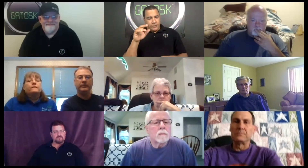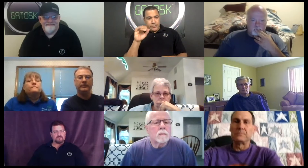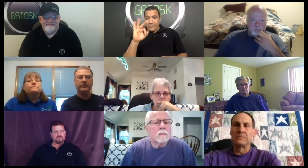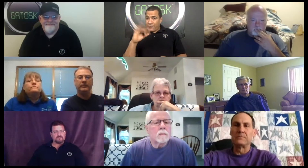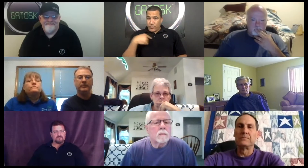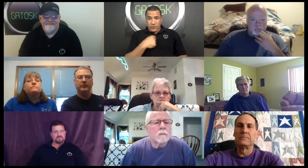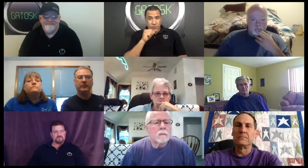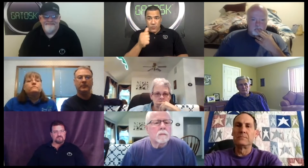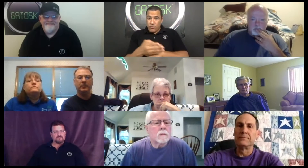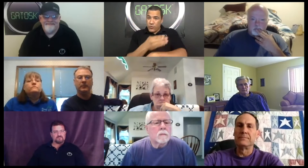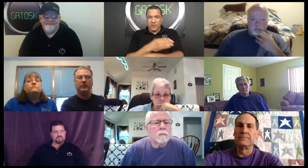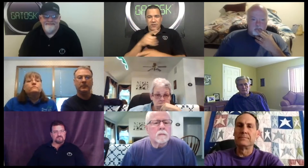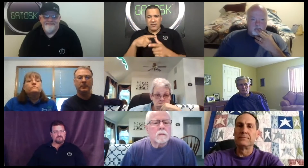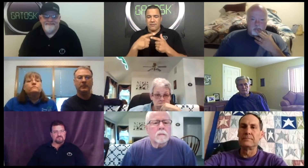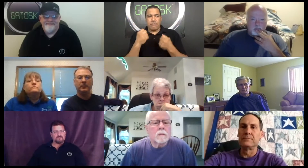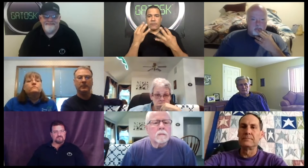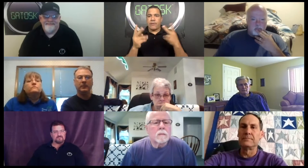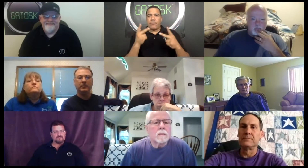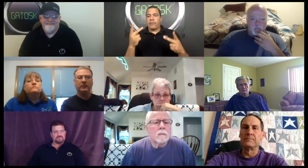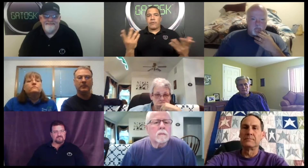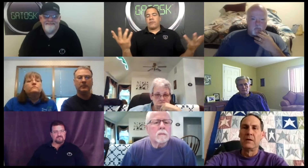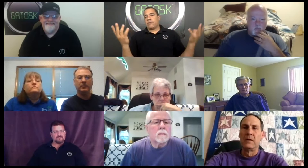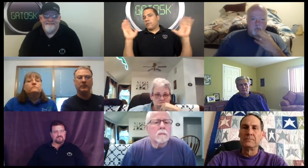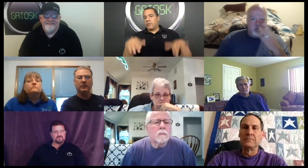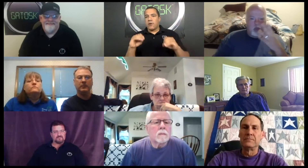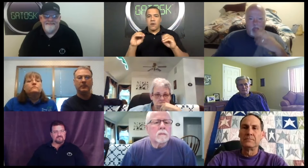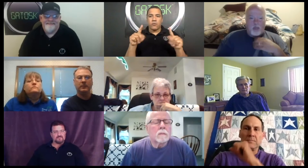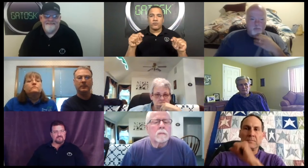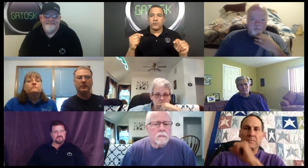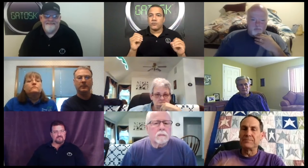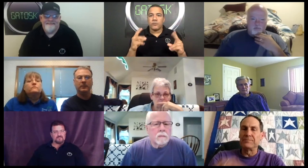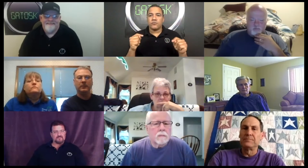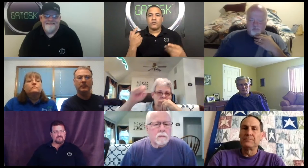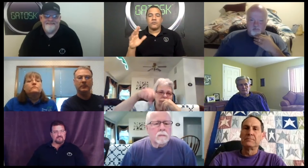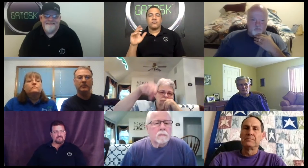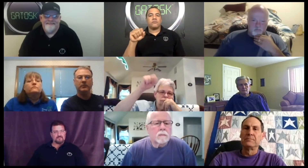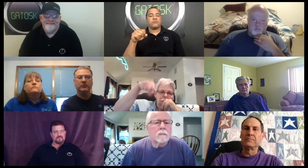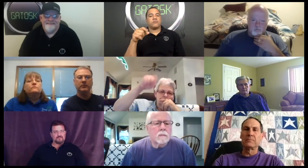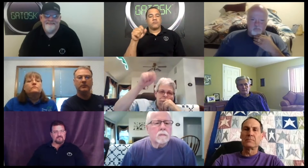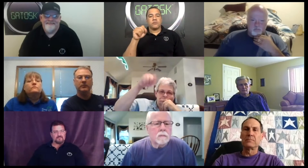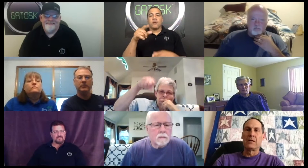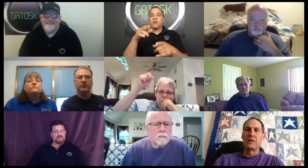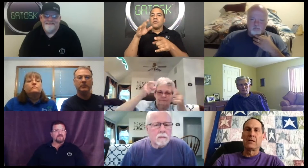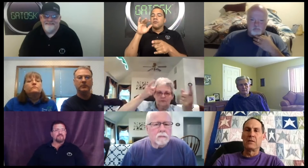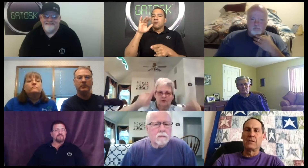agree with you. If we don't improve on that, then a lot of people will just kind of be out of it and kind of give up on that.